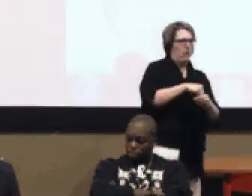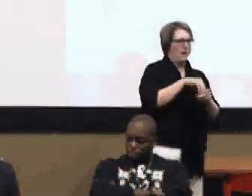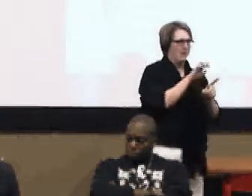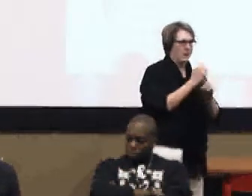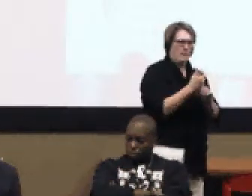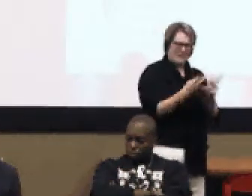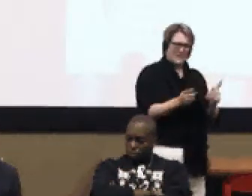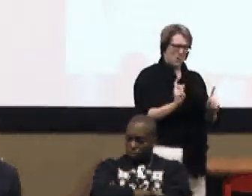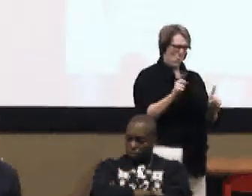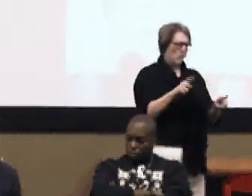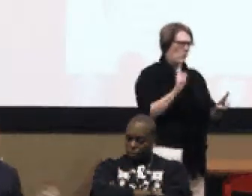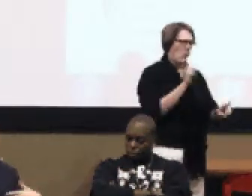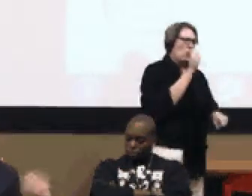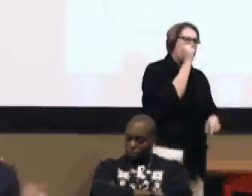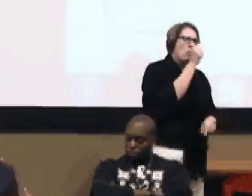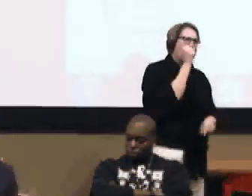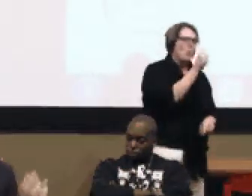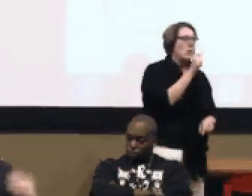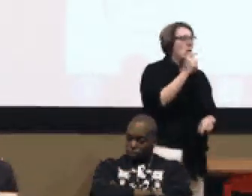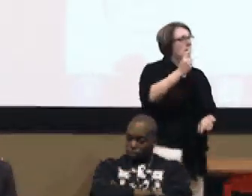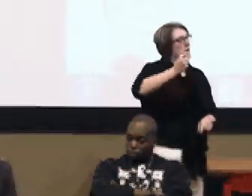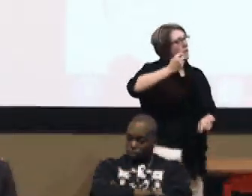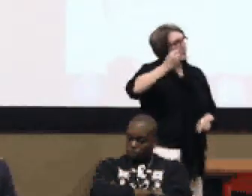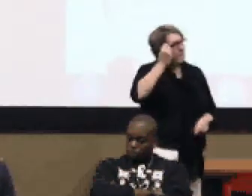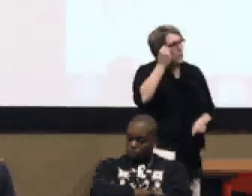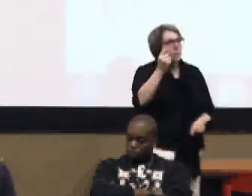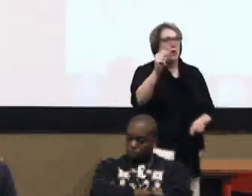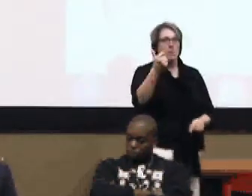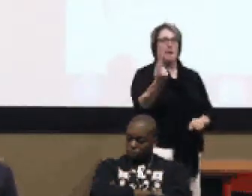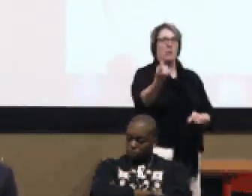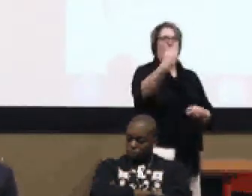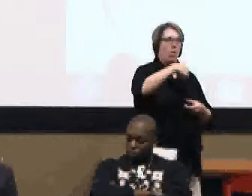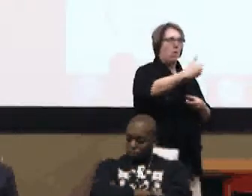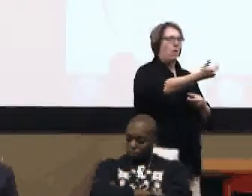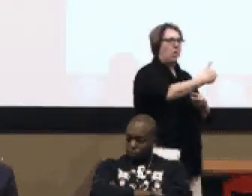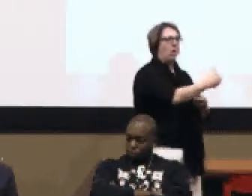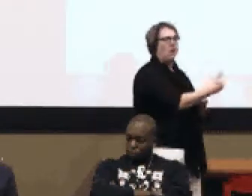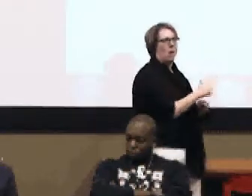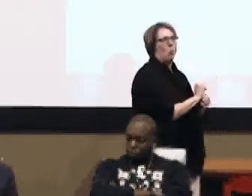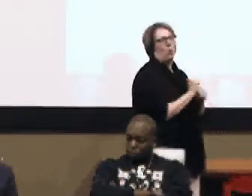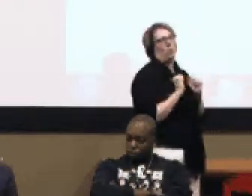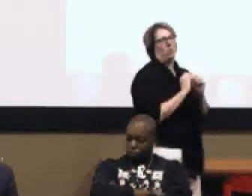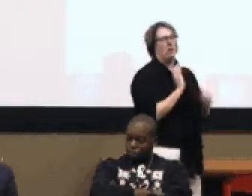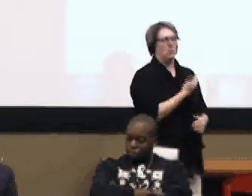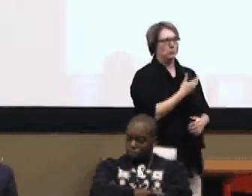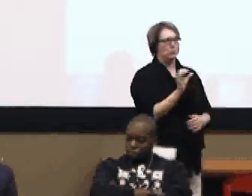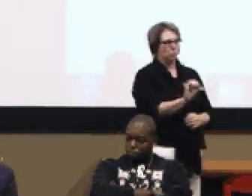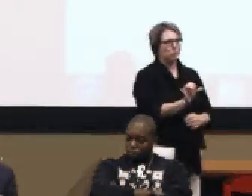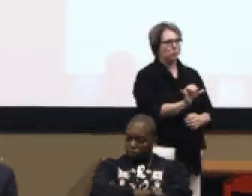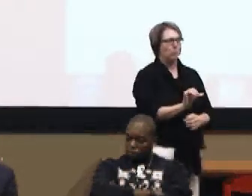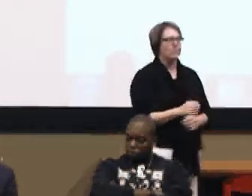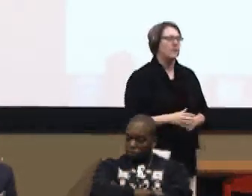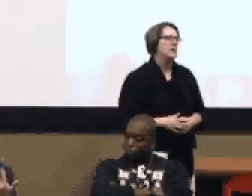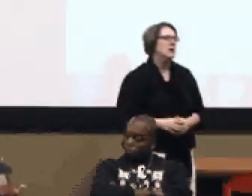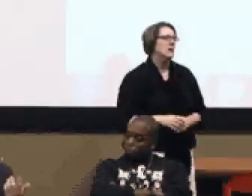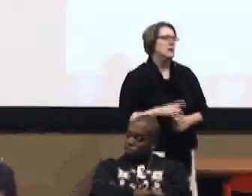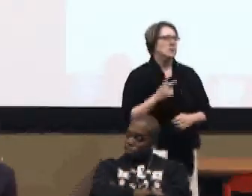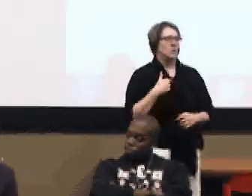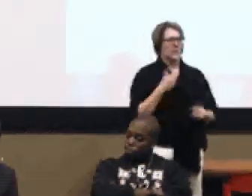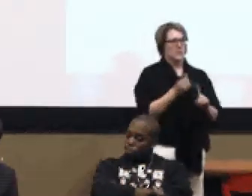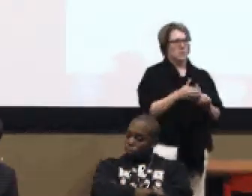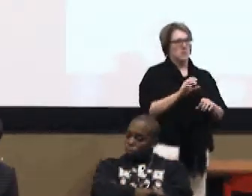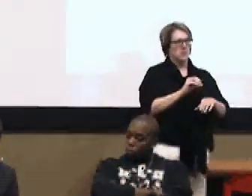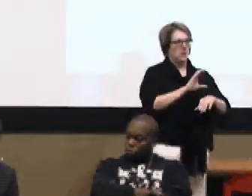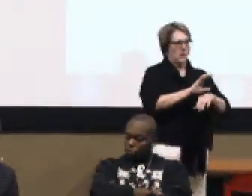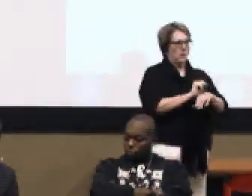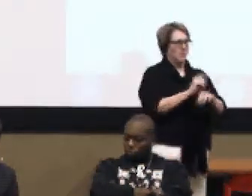to work every day. And the theory was that maybe other people would want to come work with us as well. And so that was a software consulting company called